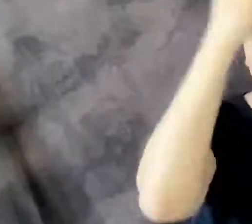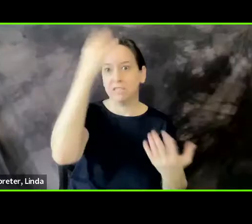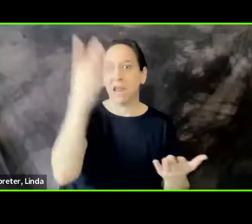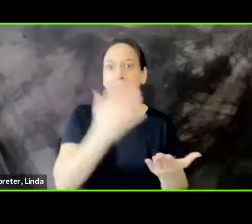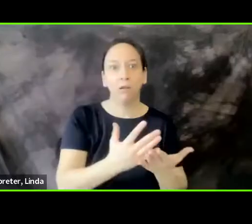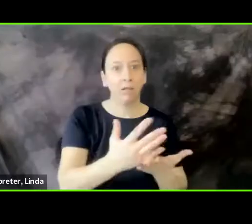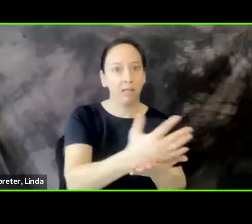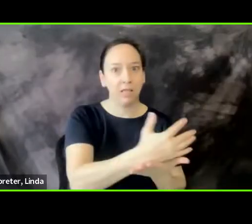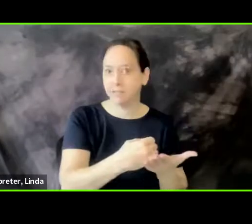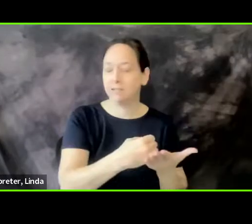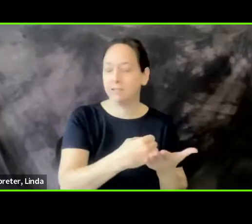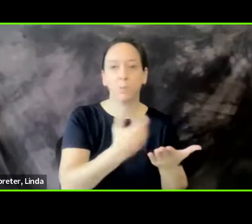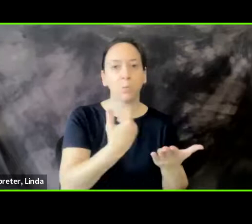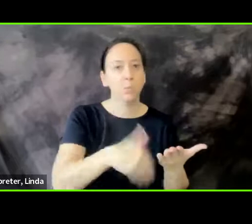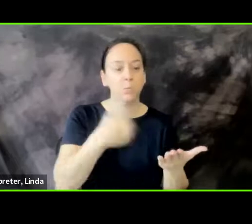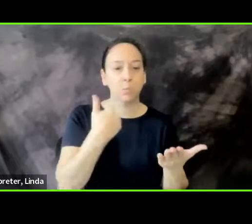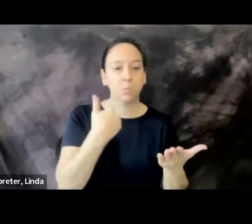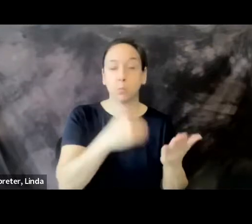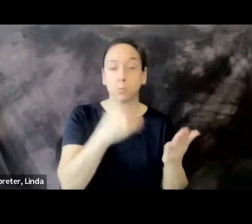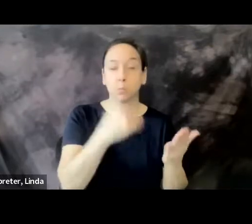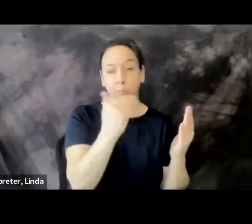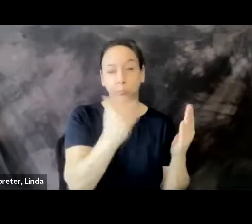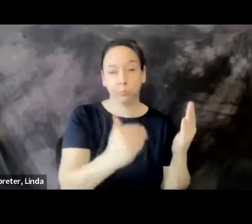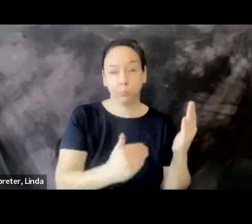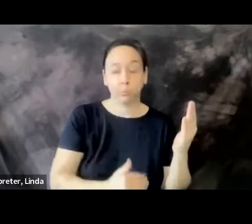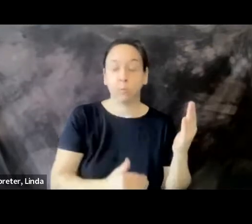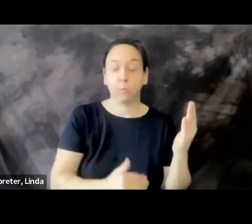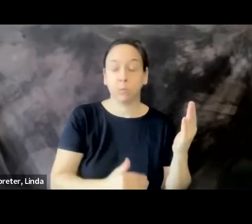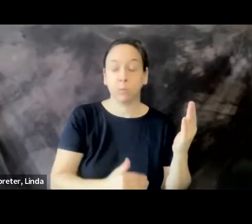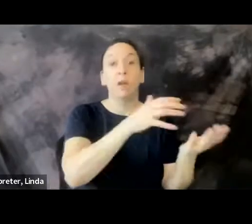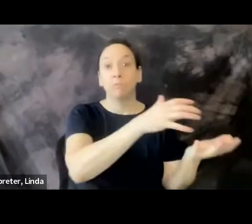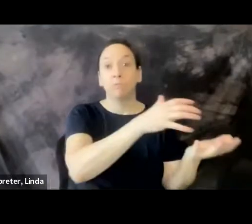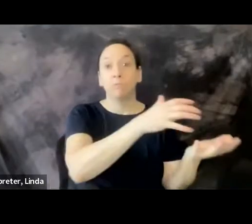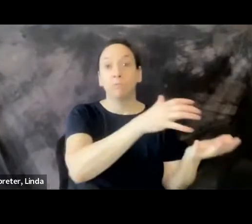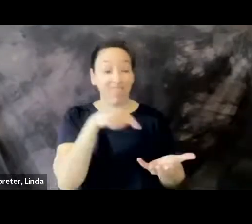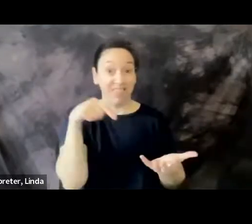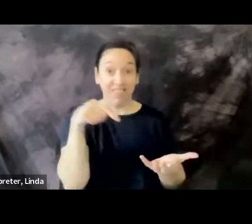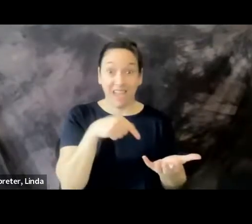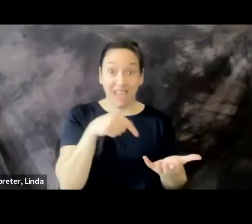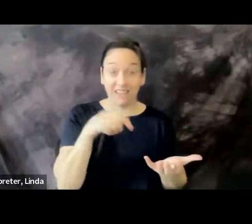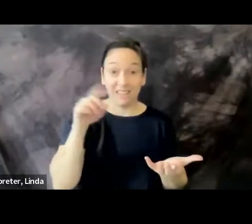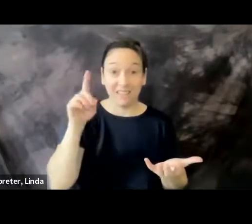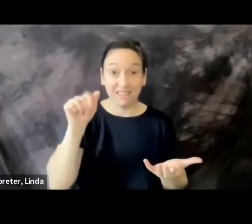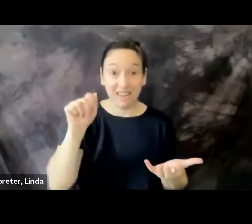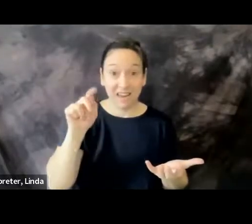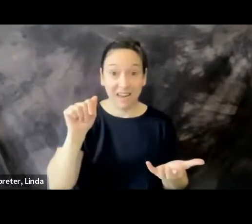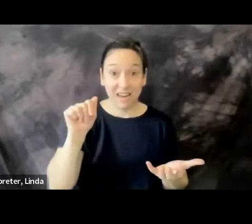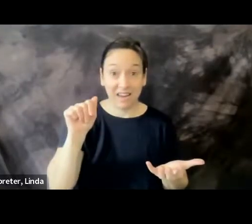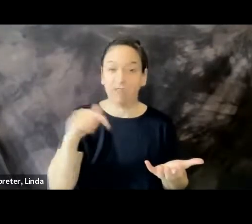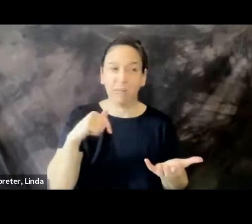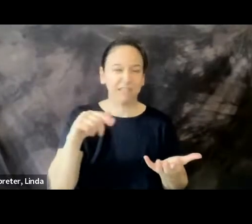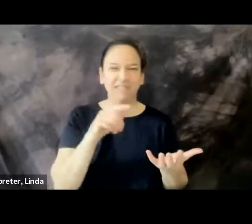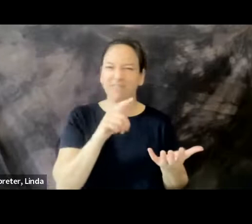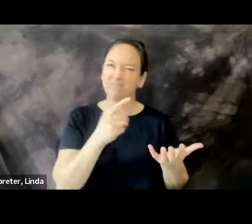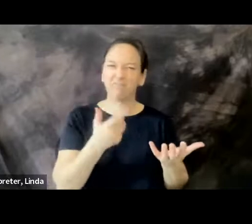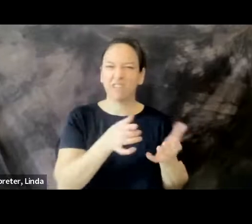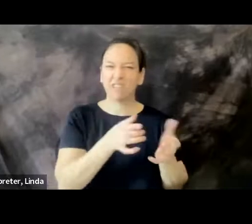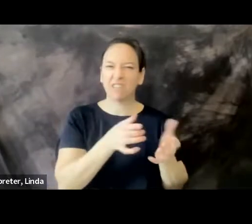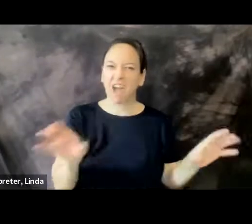from the individual. The data that is collected pretty much falls into about 8 different